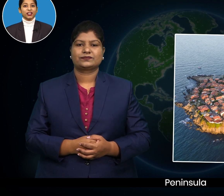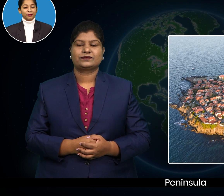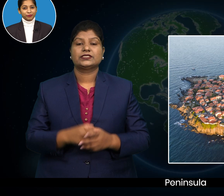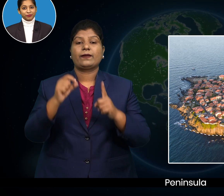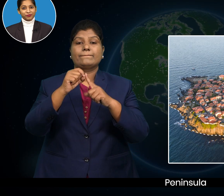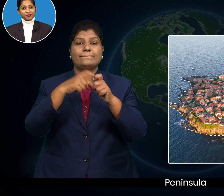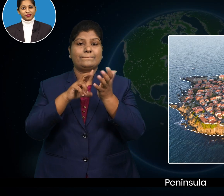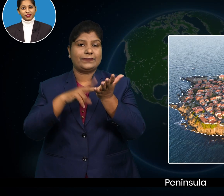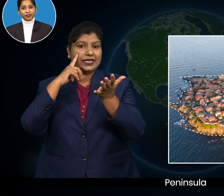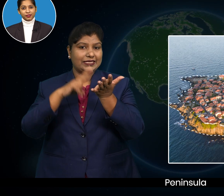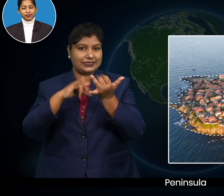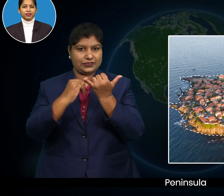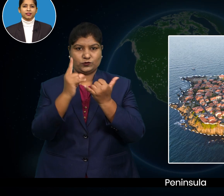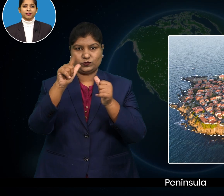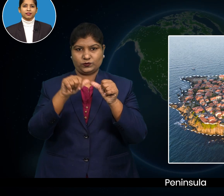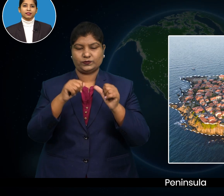Peninsula.